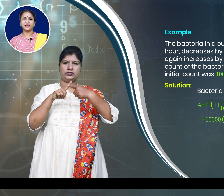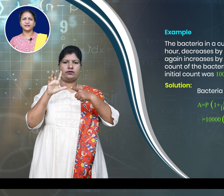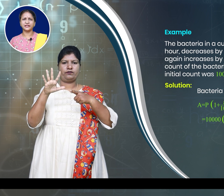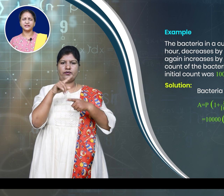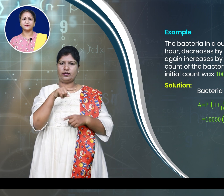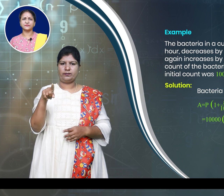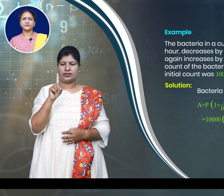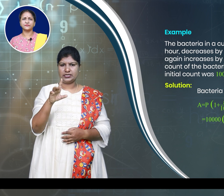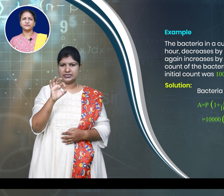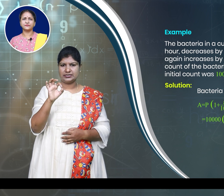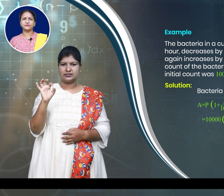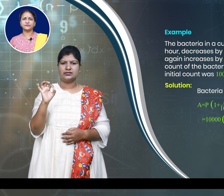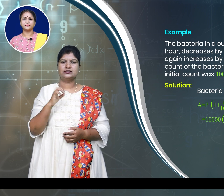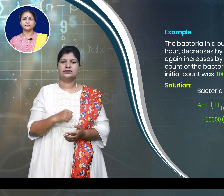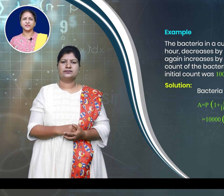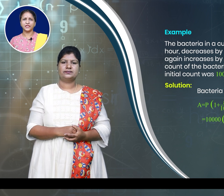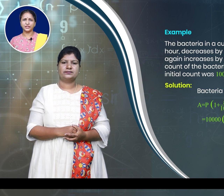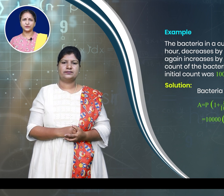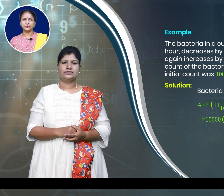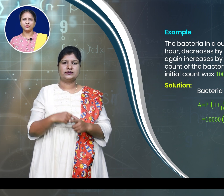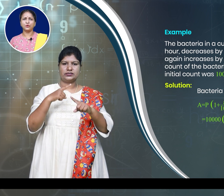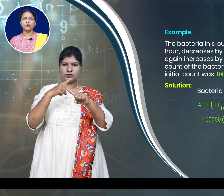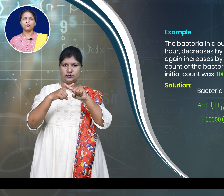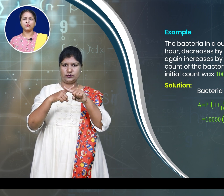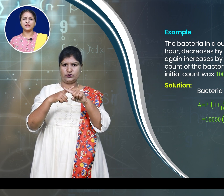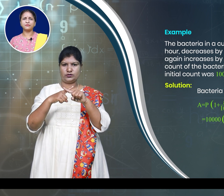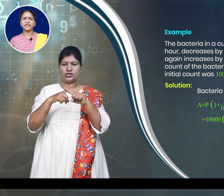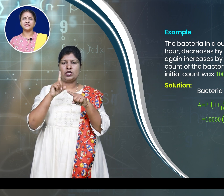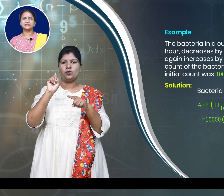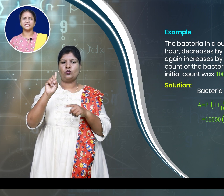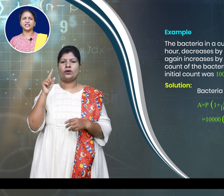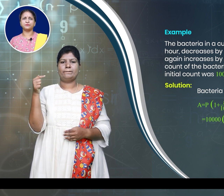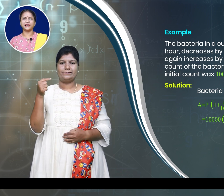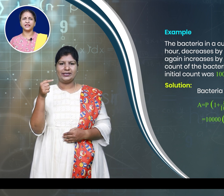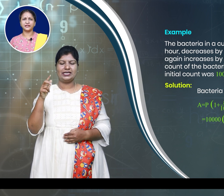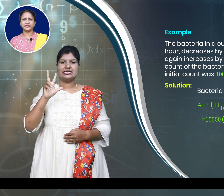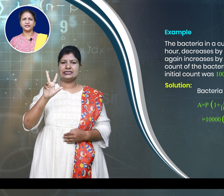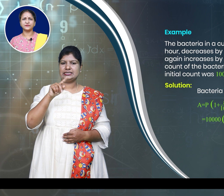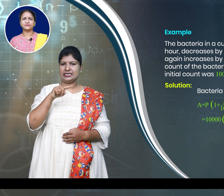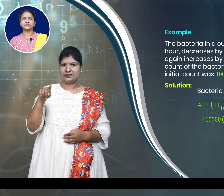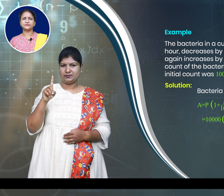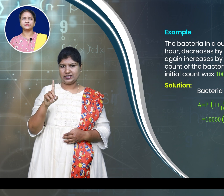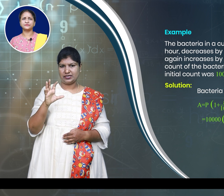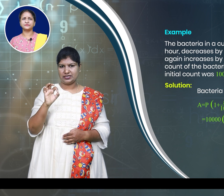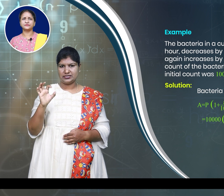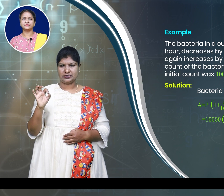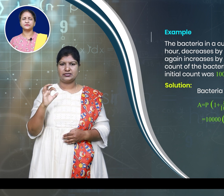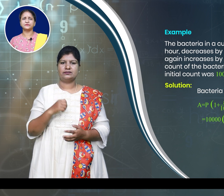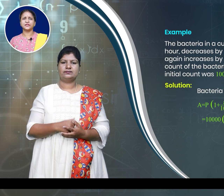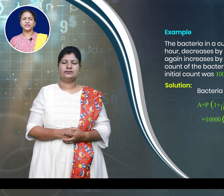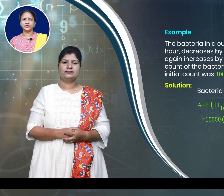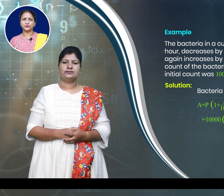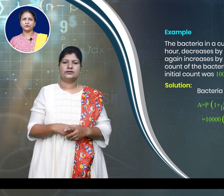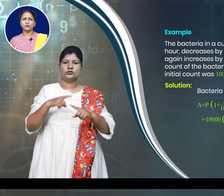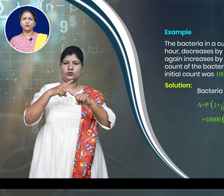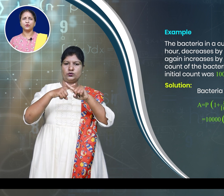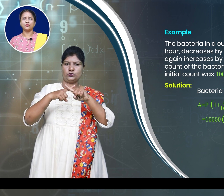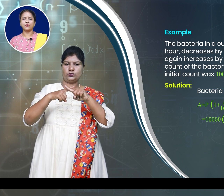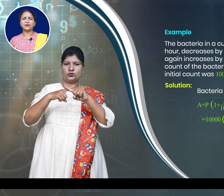100 into 1 minus 8 by 100 into 1